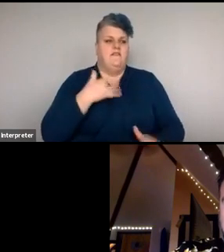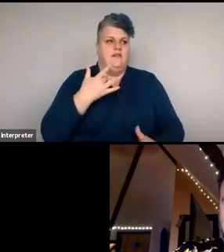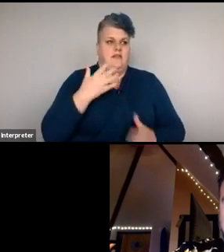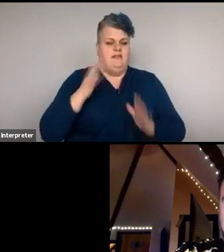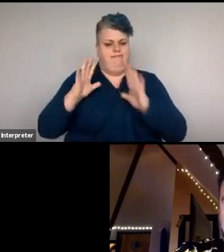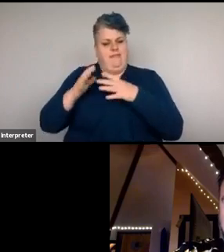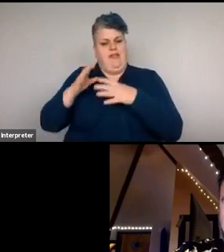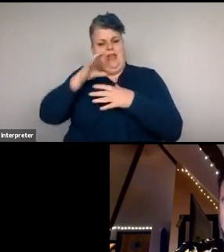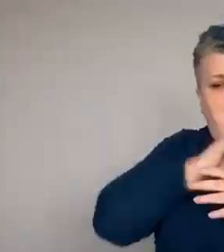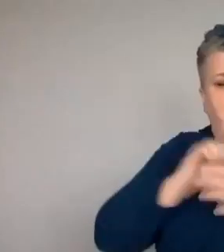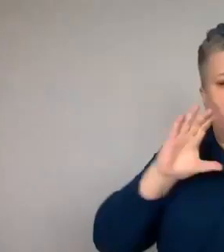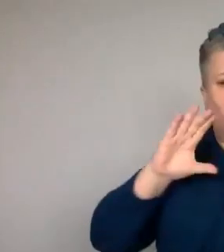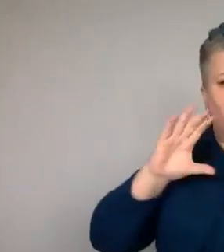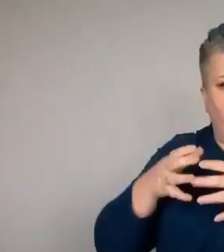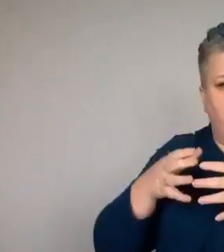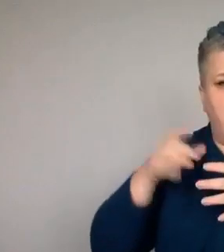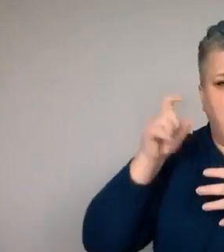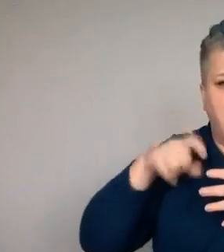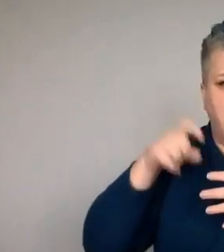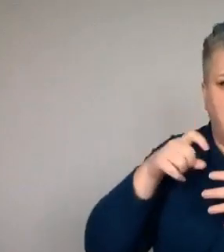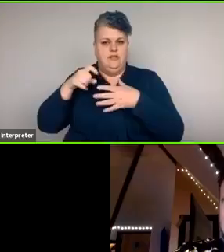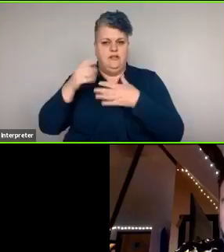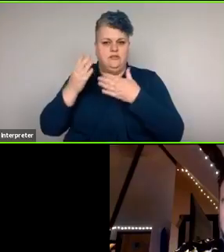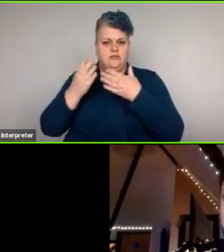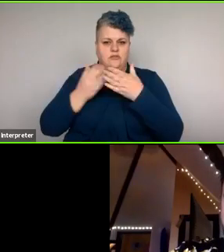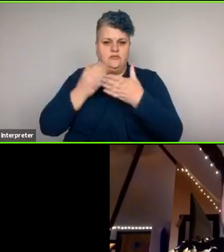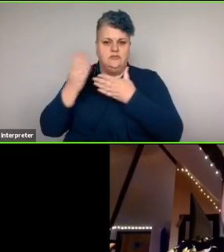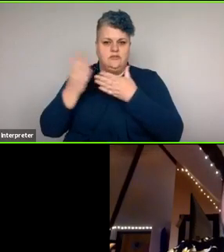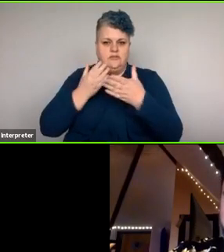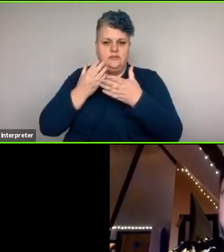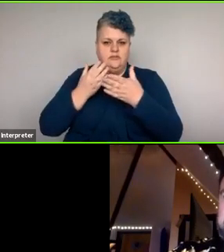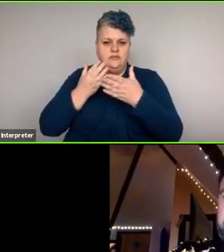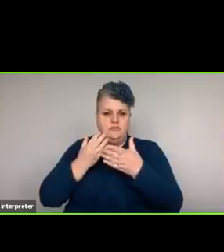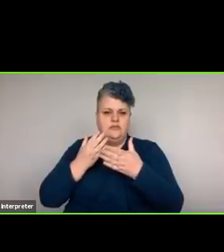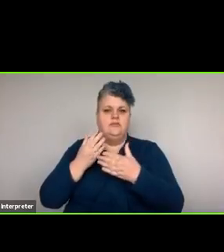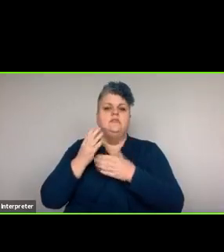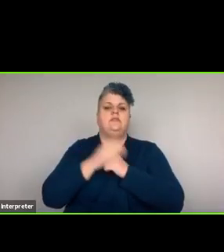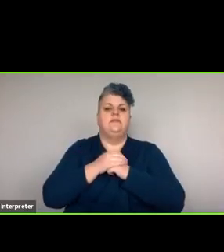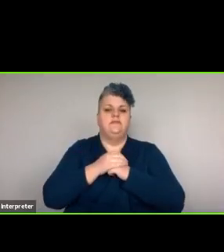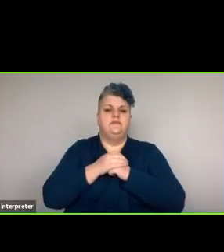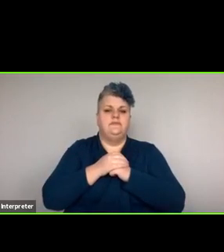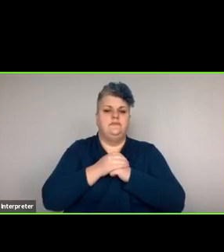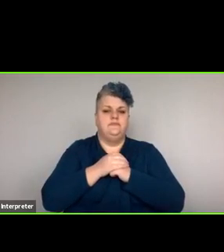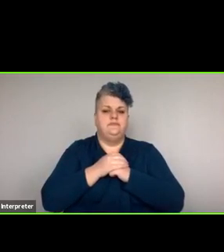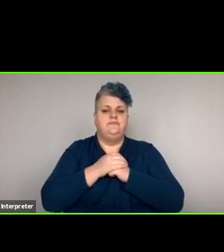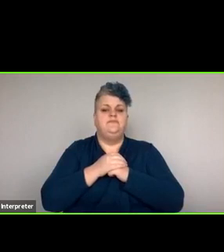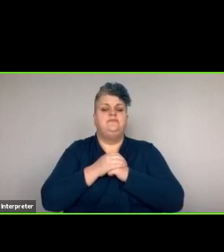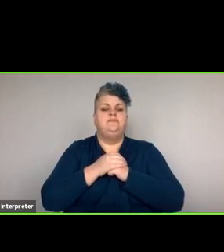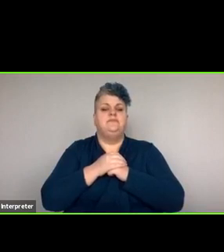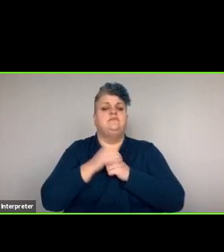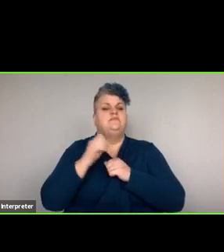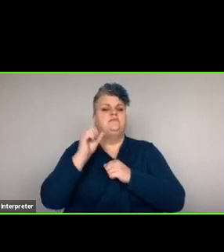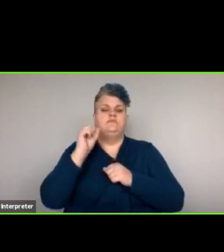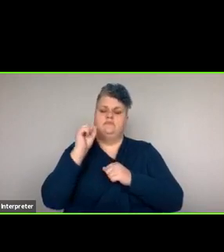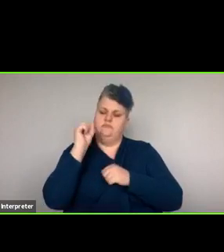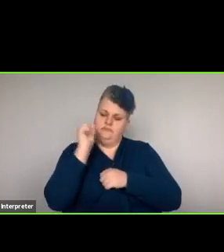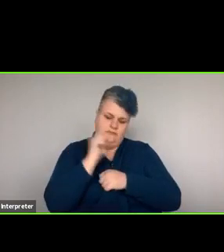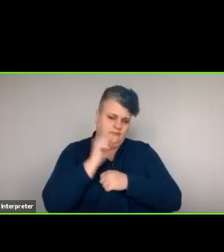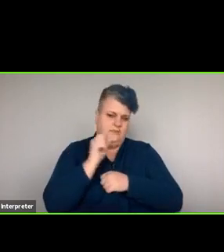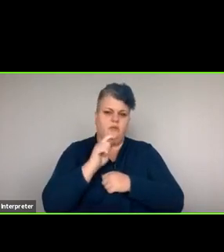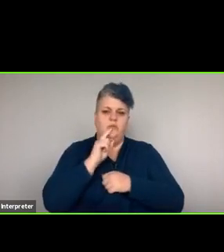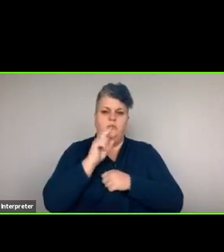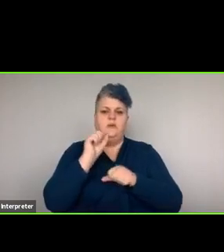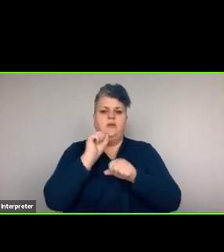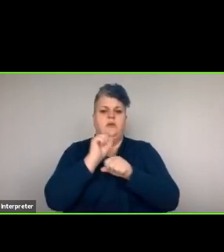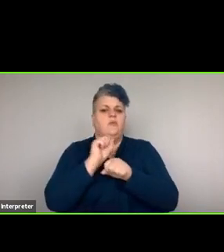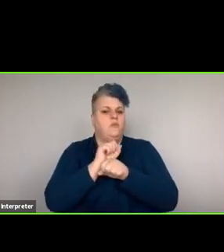group and needing some of those services. Yeah, absolutely. I mean, we've been working for some time